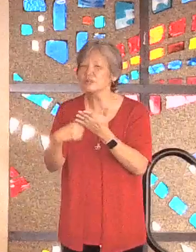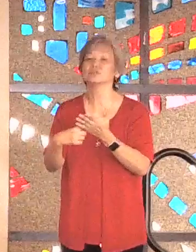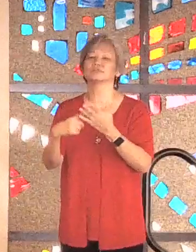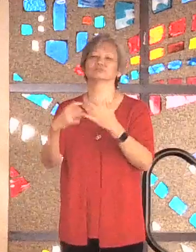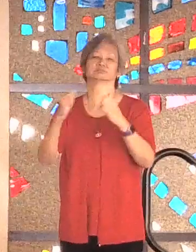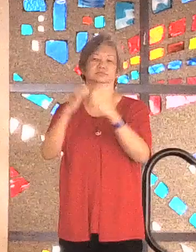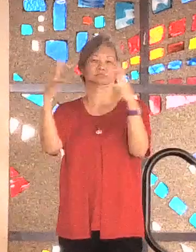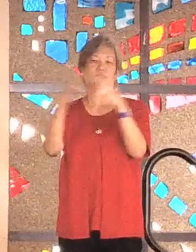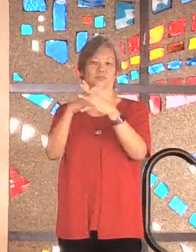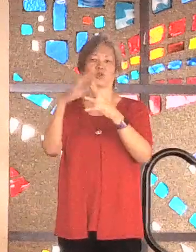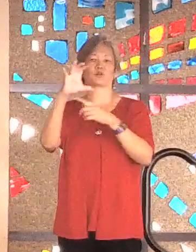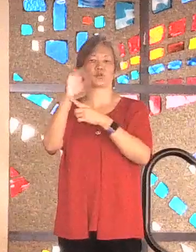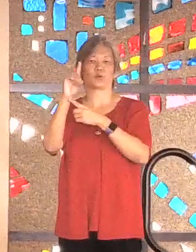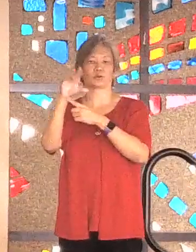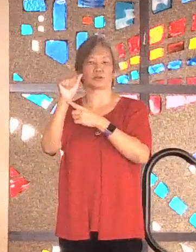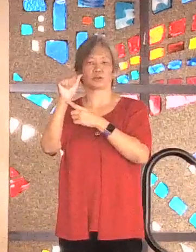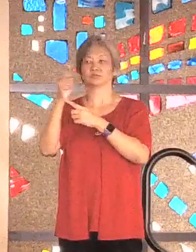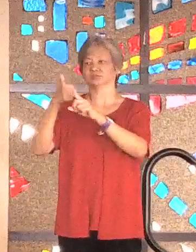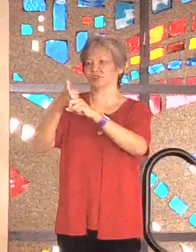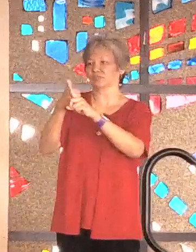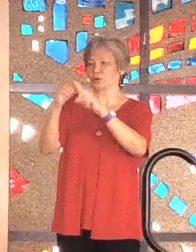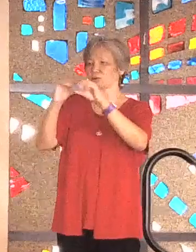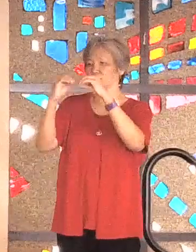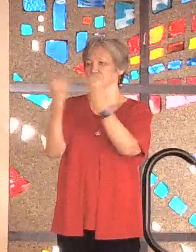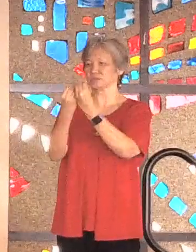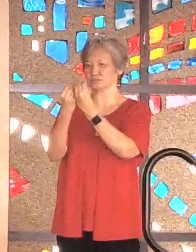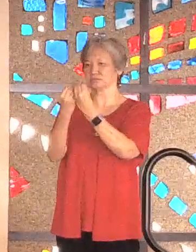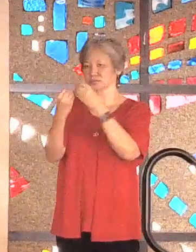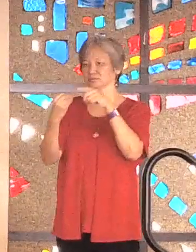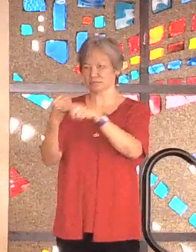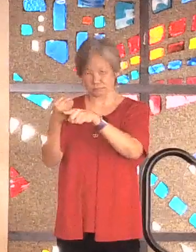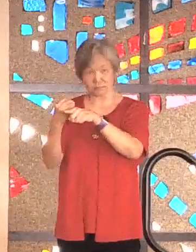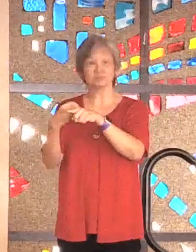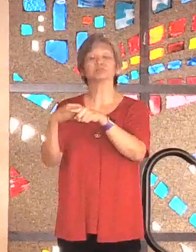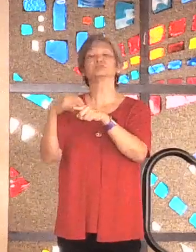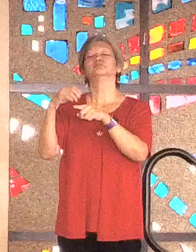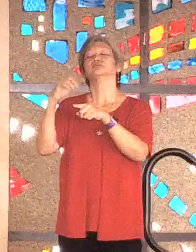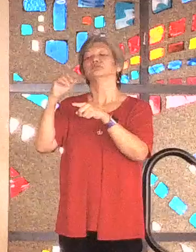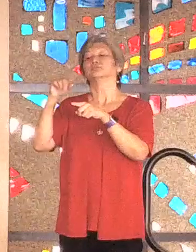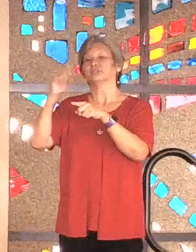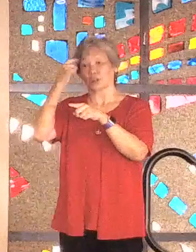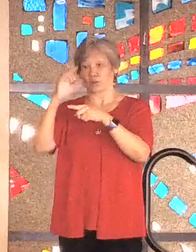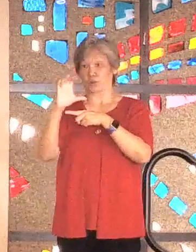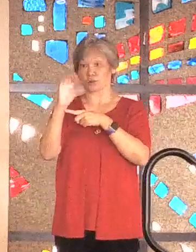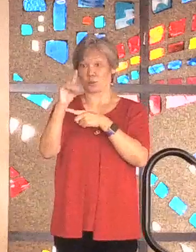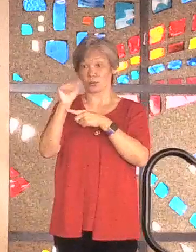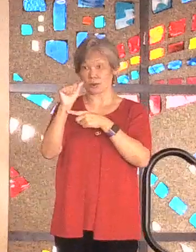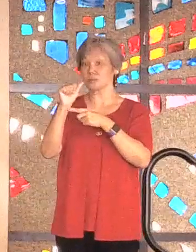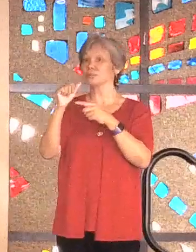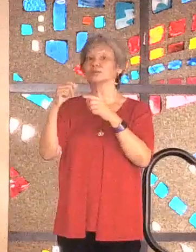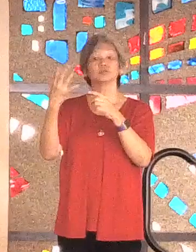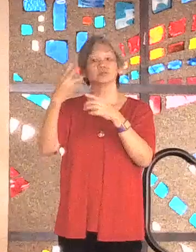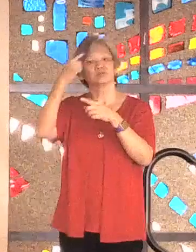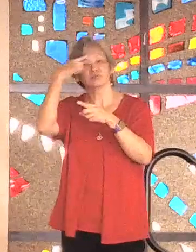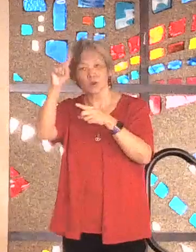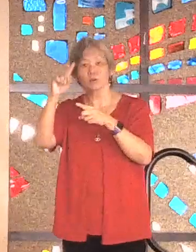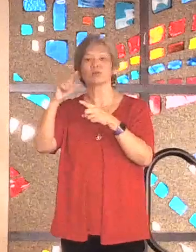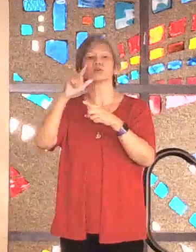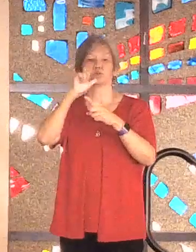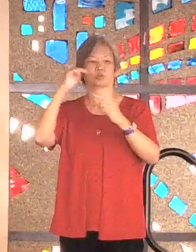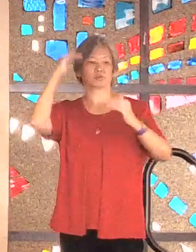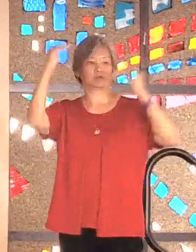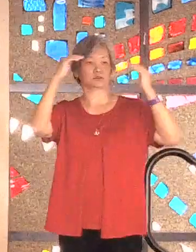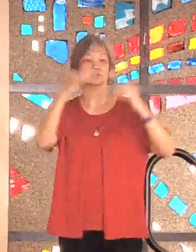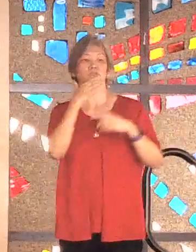and identity and find connection, meeting other children who have deaf parents. And they created